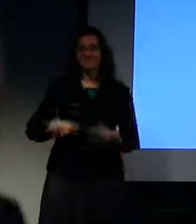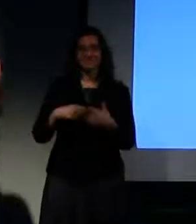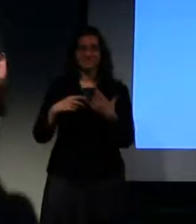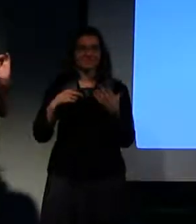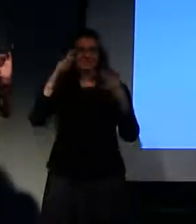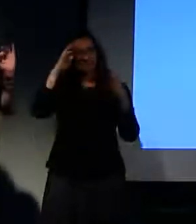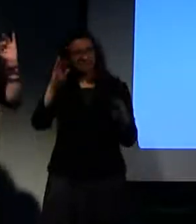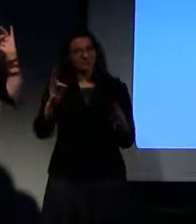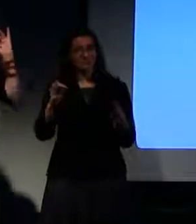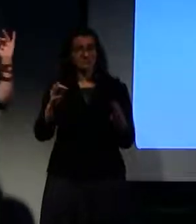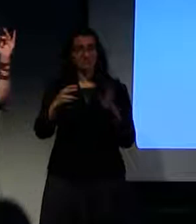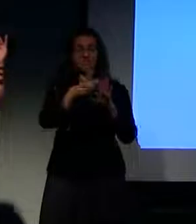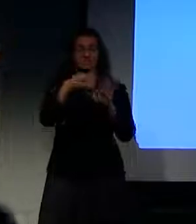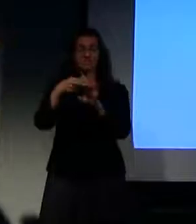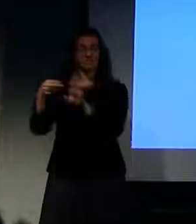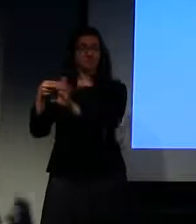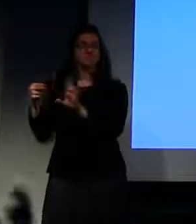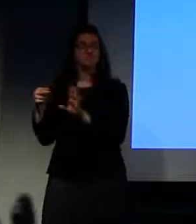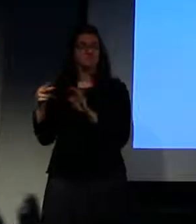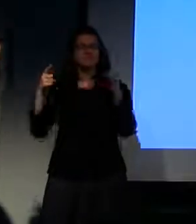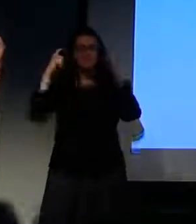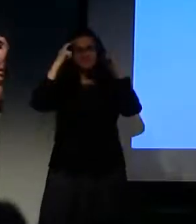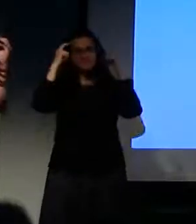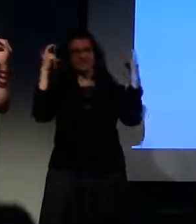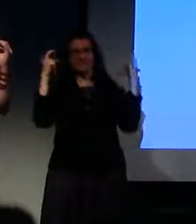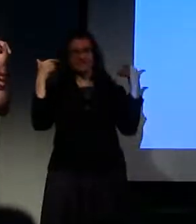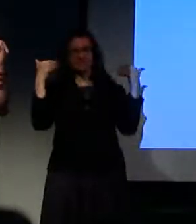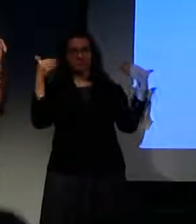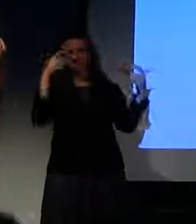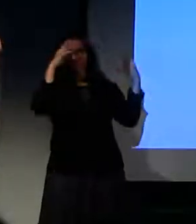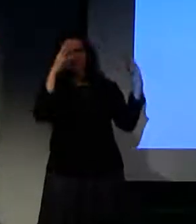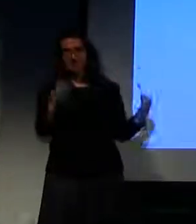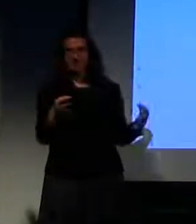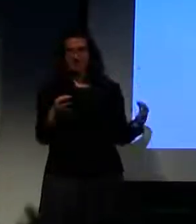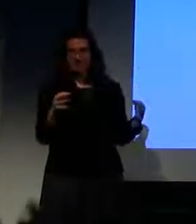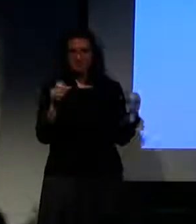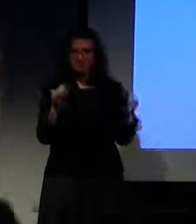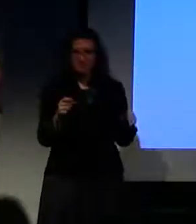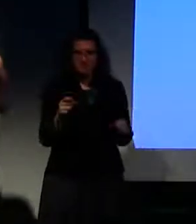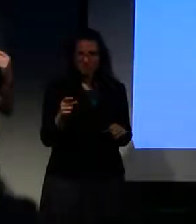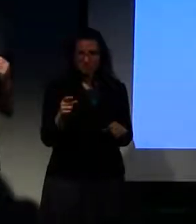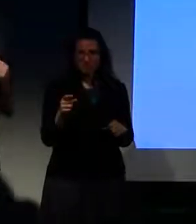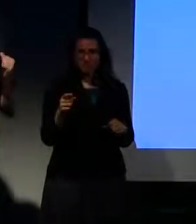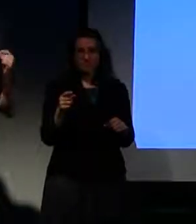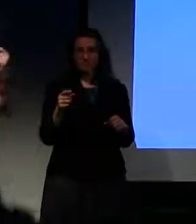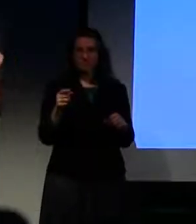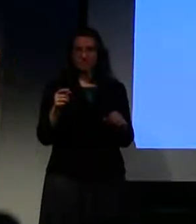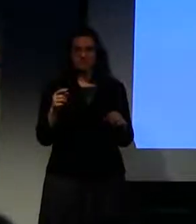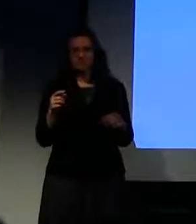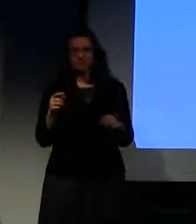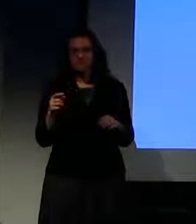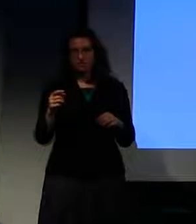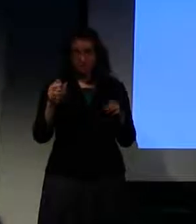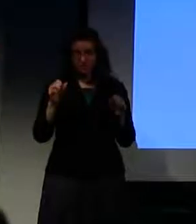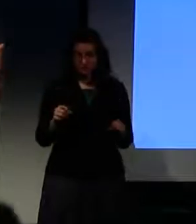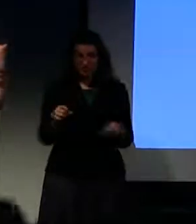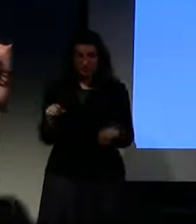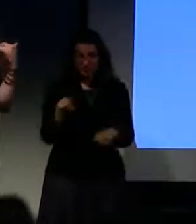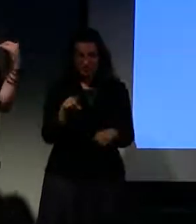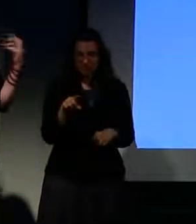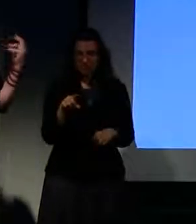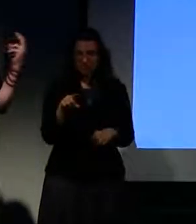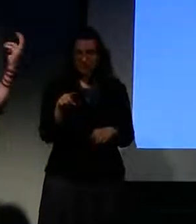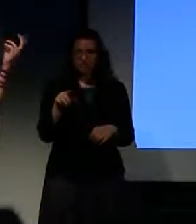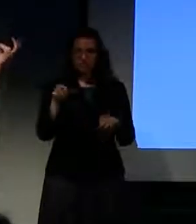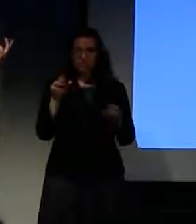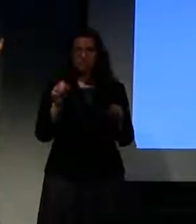Categorizing as such ego is useful. it's such, no, classify, no, that, poetry, no,